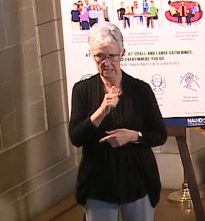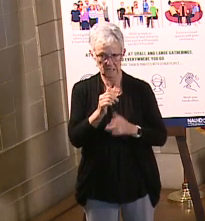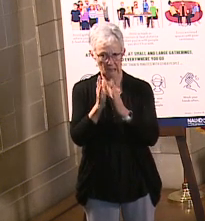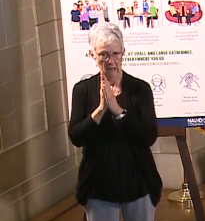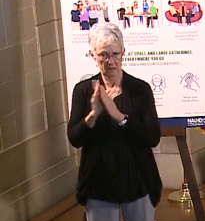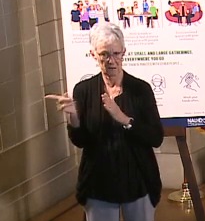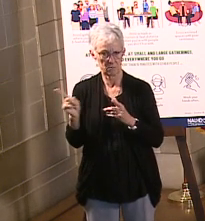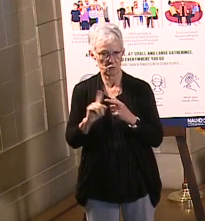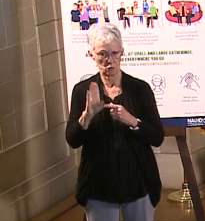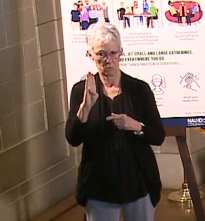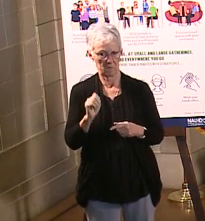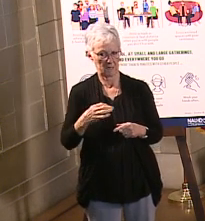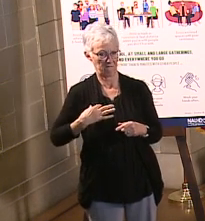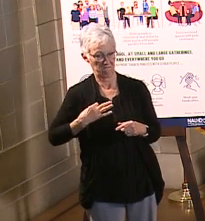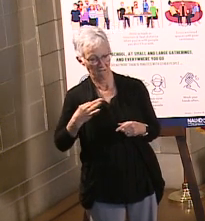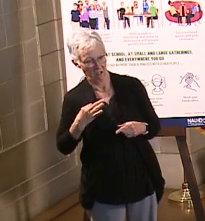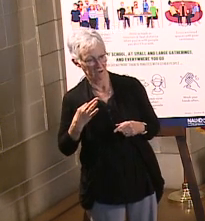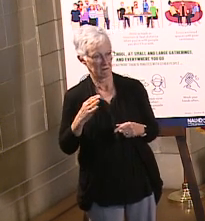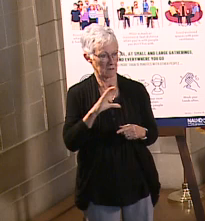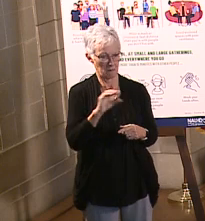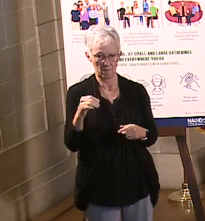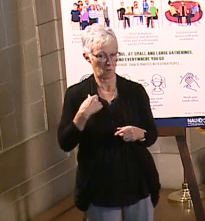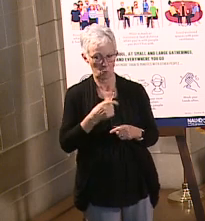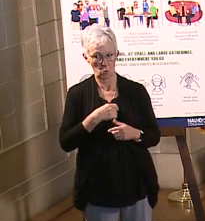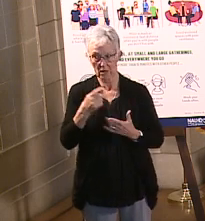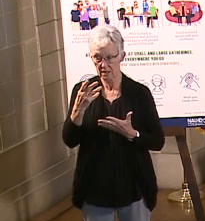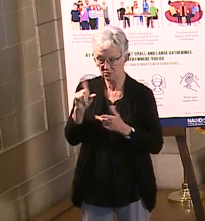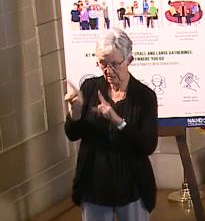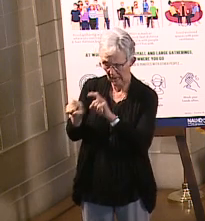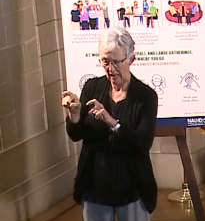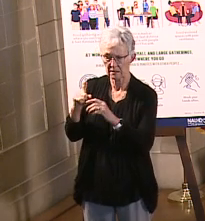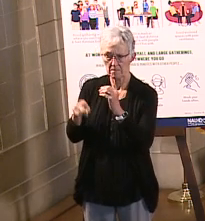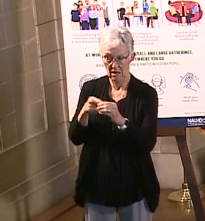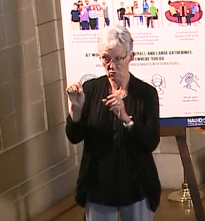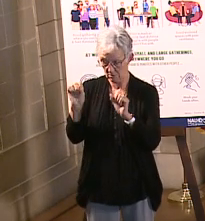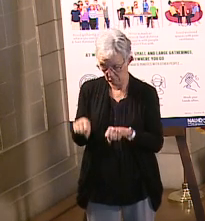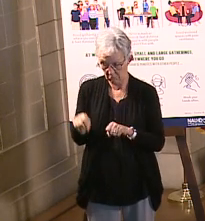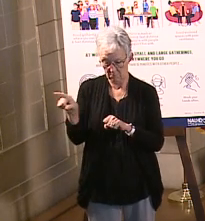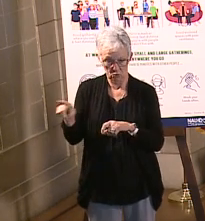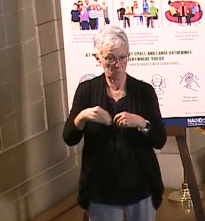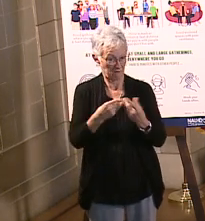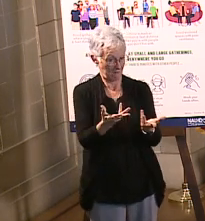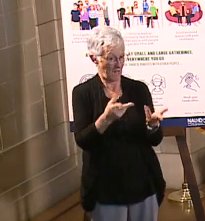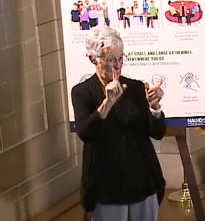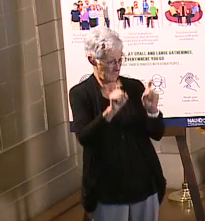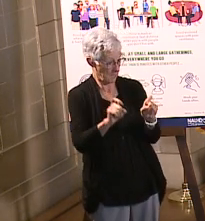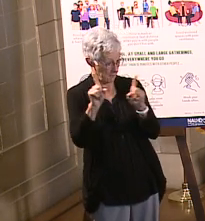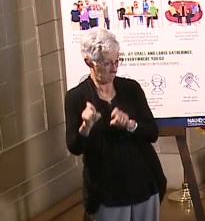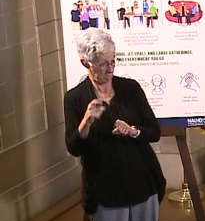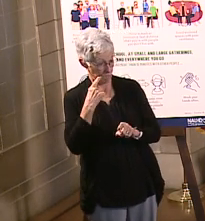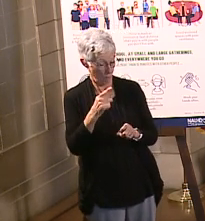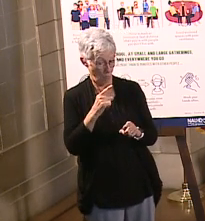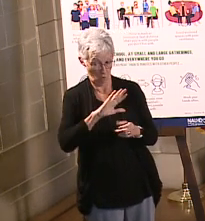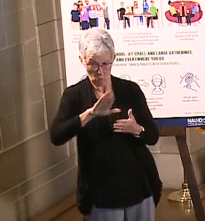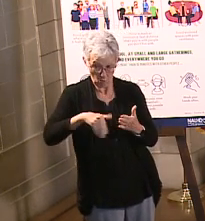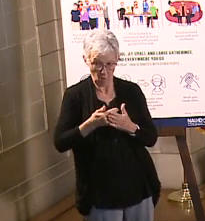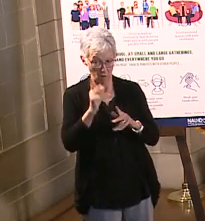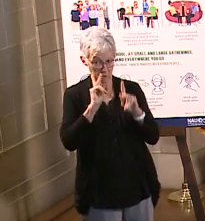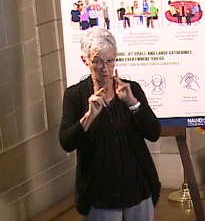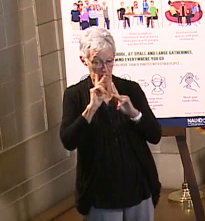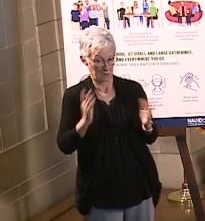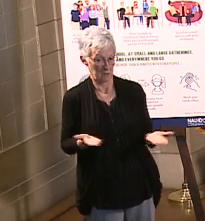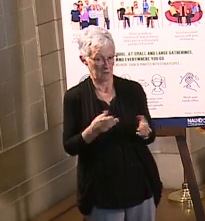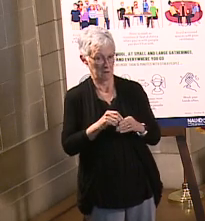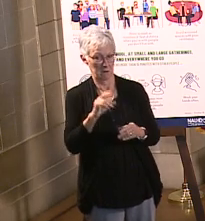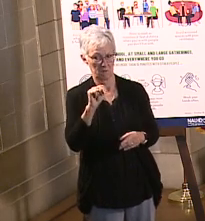about were they going to be able to deliver the testing to the citizens of Nebraska. And while we've certainly worked through some of the startup issues that we've had